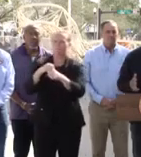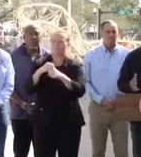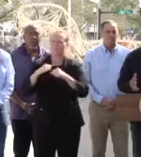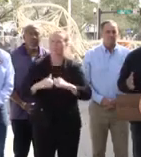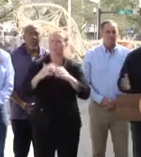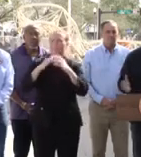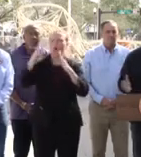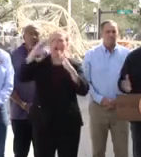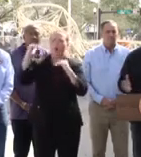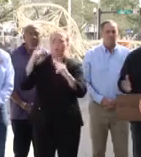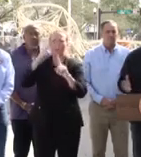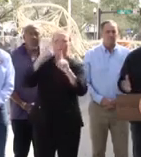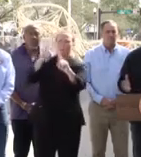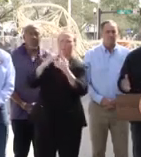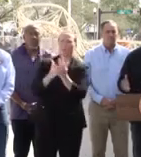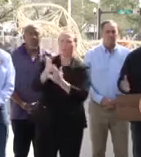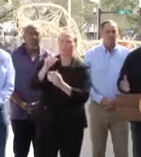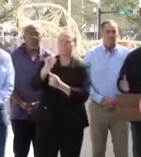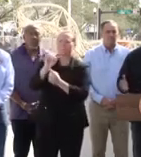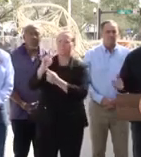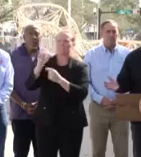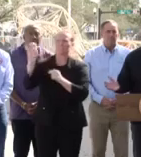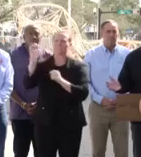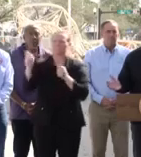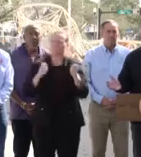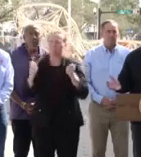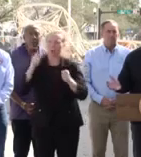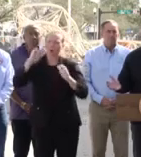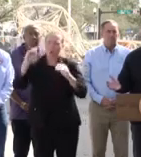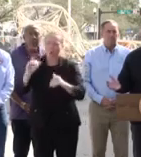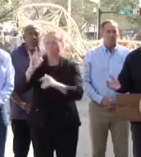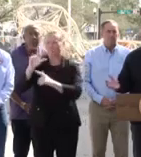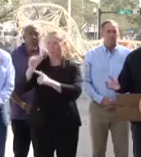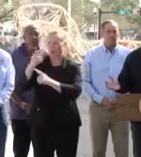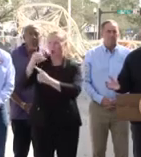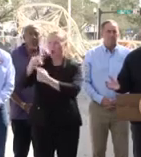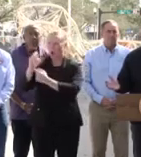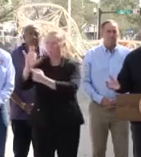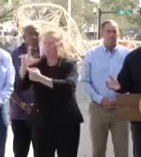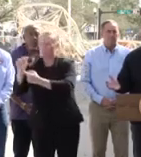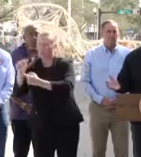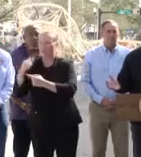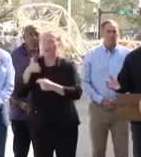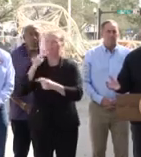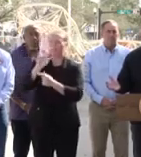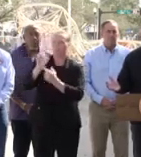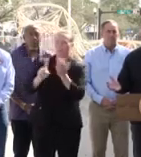Division of Emergency Management in Hope, Florida. We have a 24-hour hotline